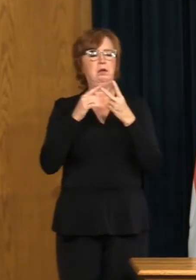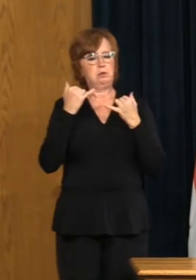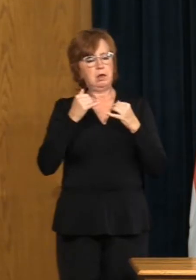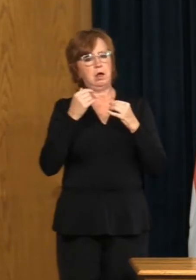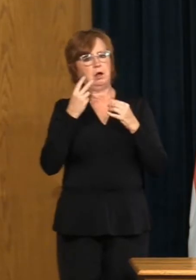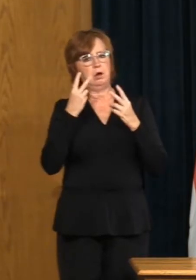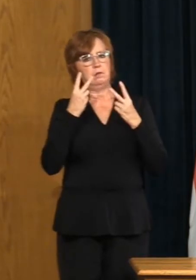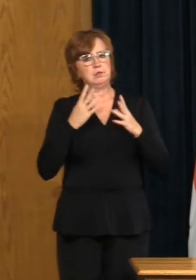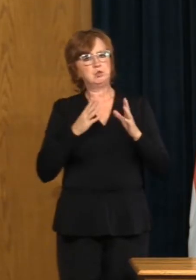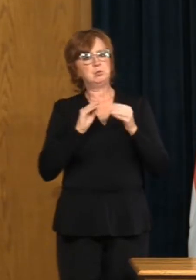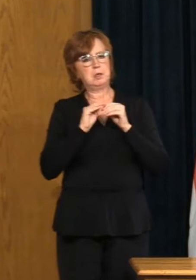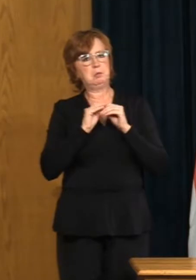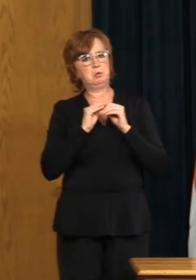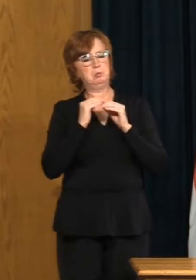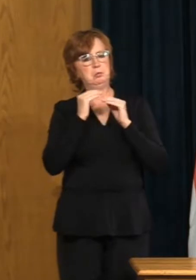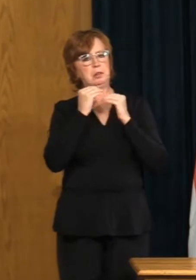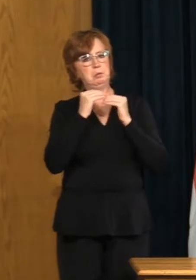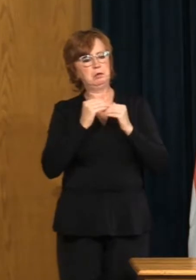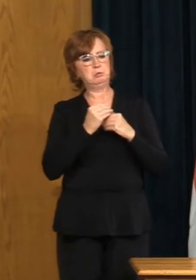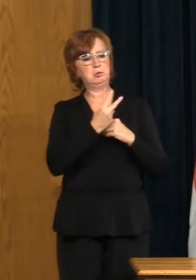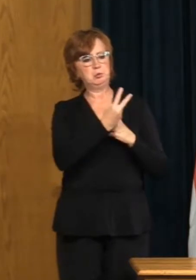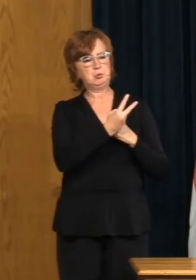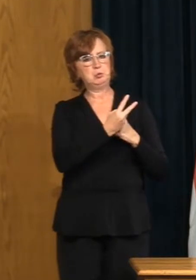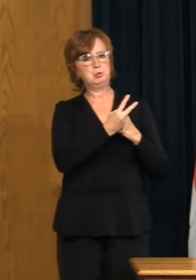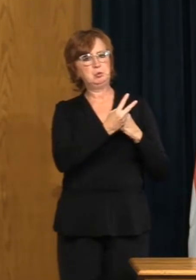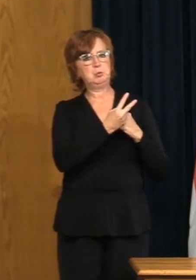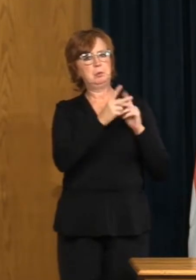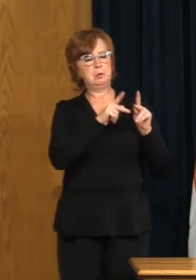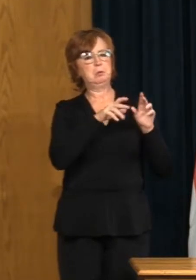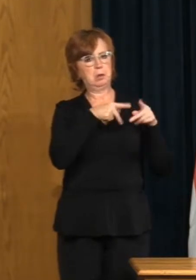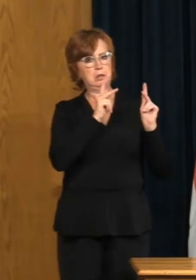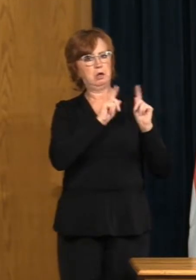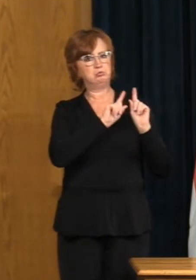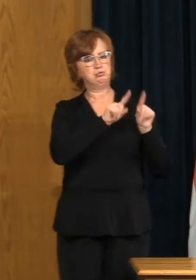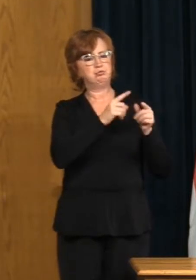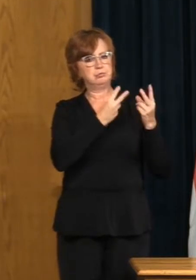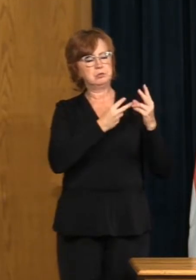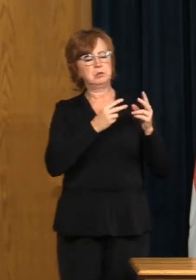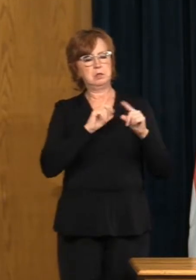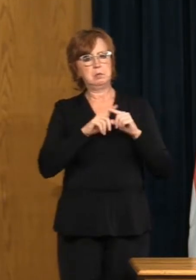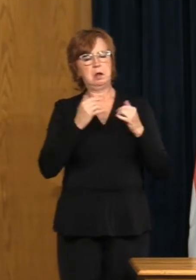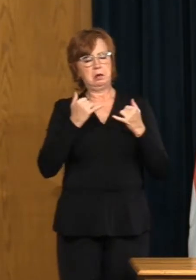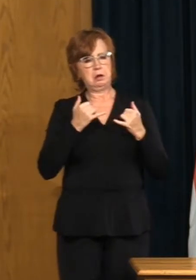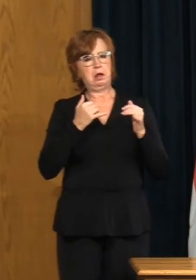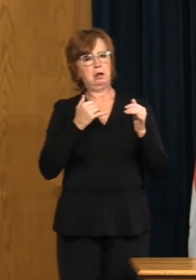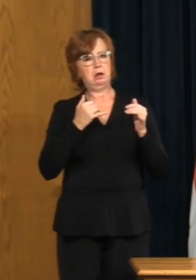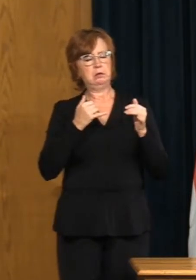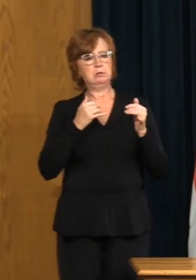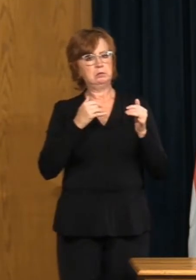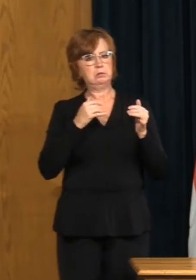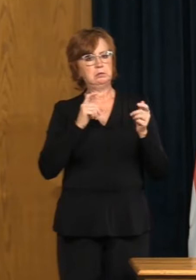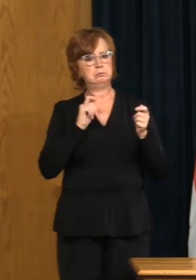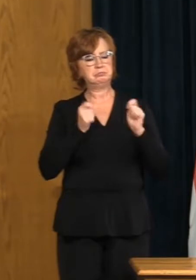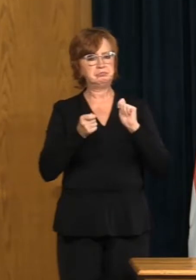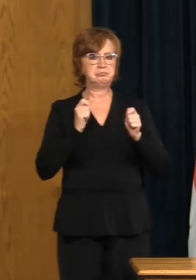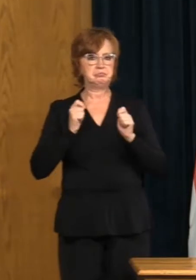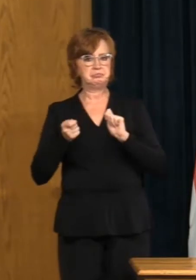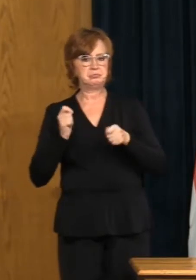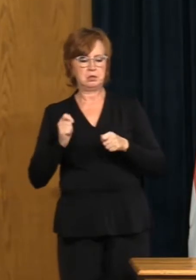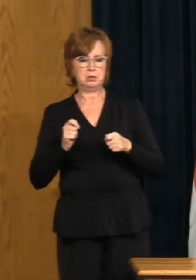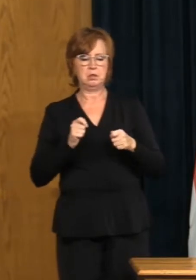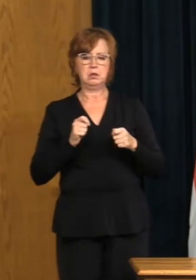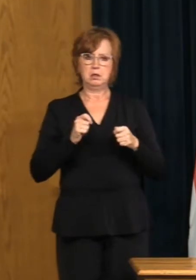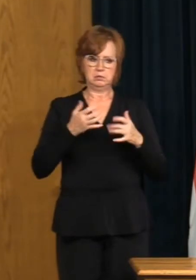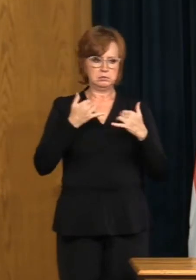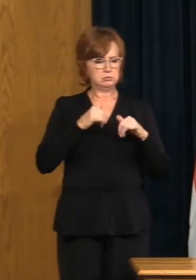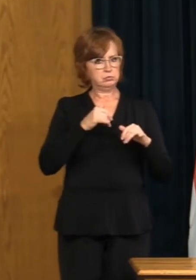visitor restrictions are, again, tightened up a bit if there's increase in community transmission. I think there's ongoing emphasis on staff